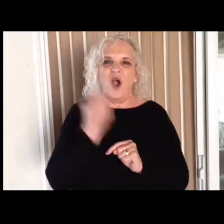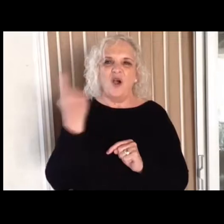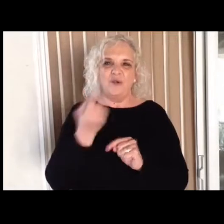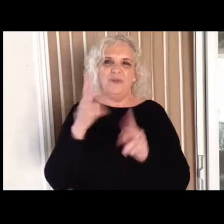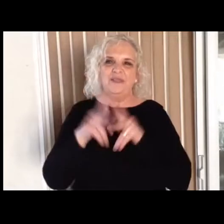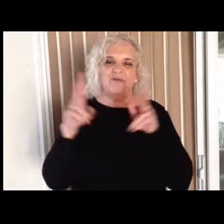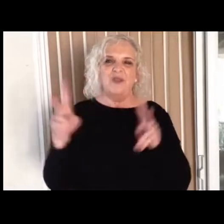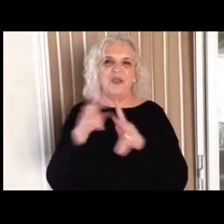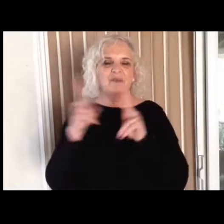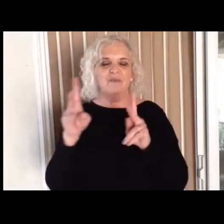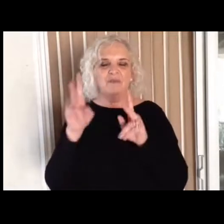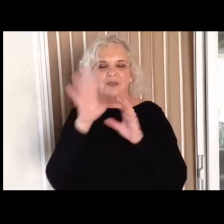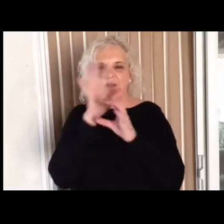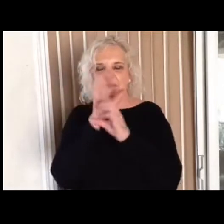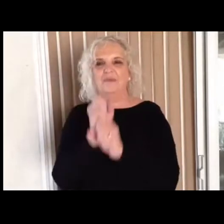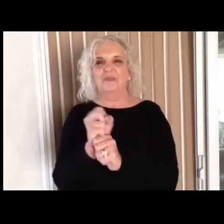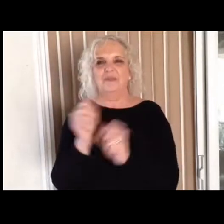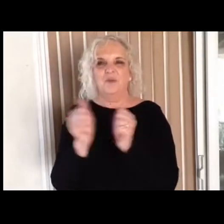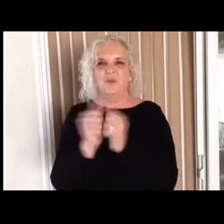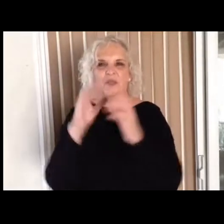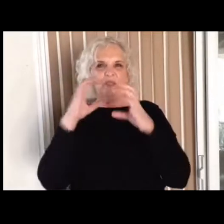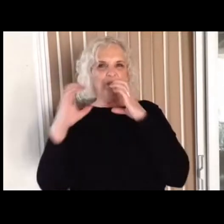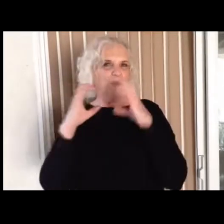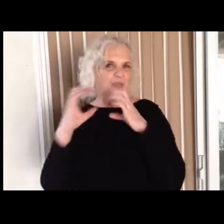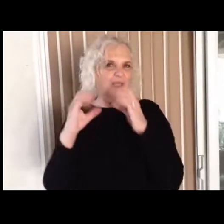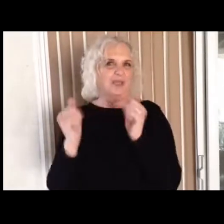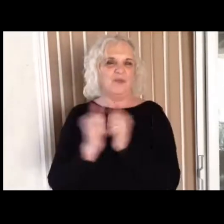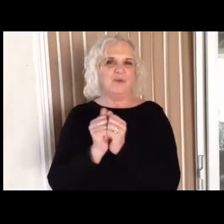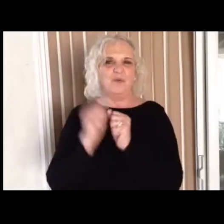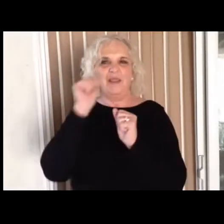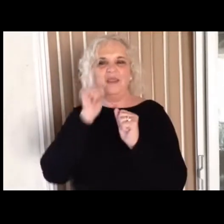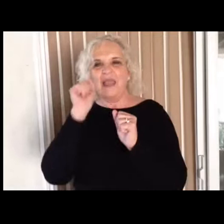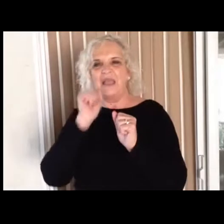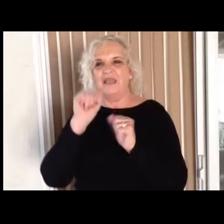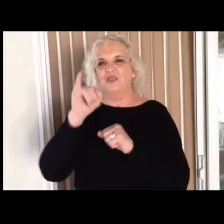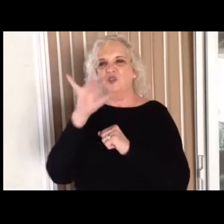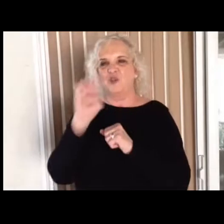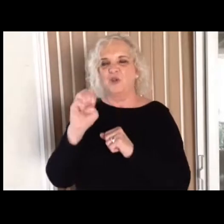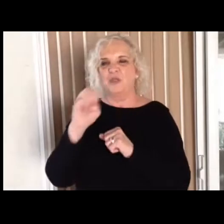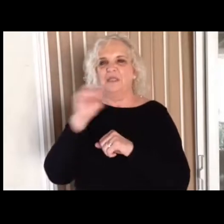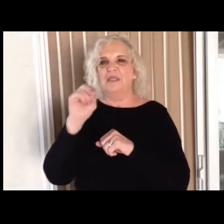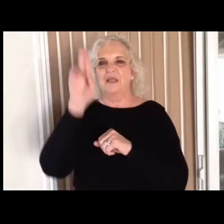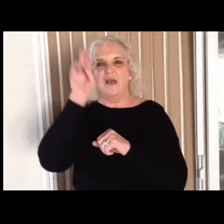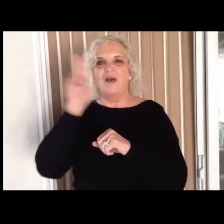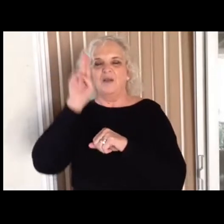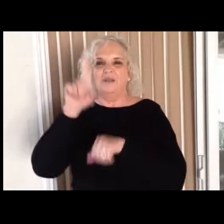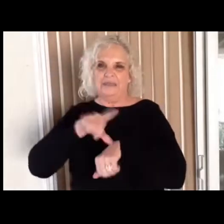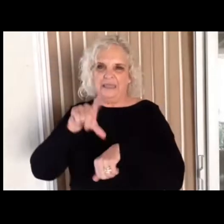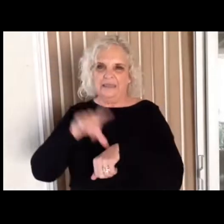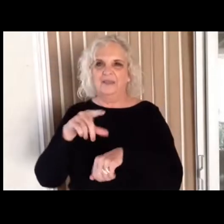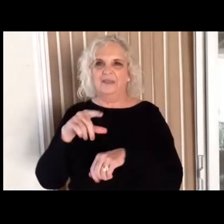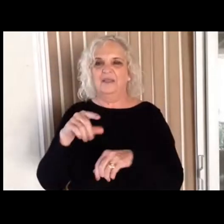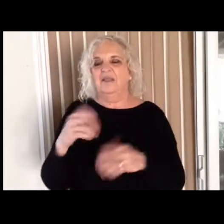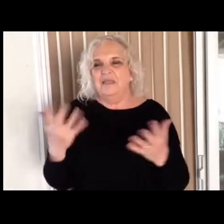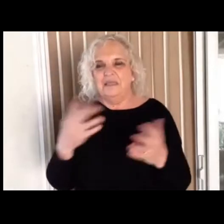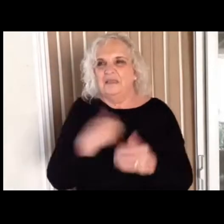intrigued with communicating with Aunt Joyce and Uncle Danny. Unfortunately, none of us ever learned